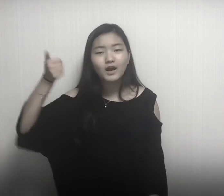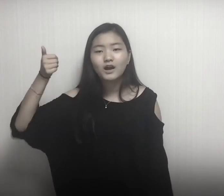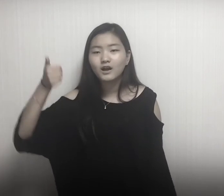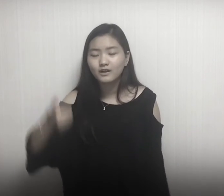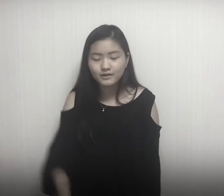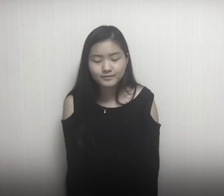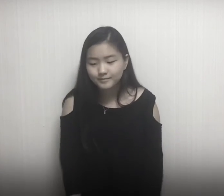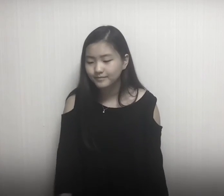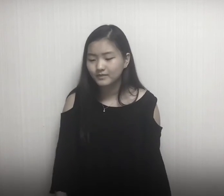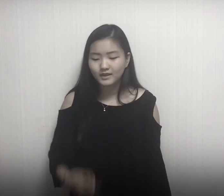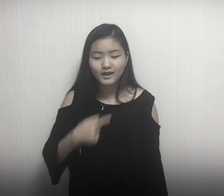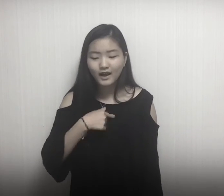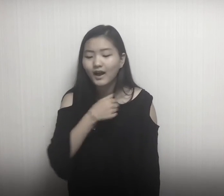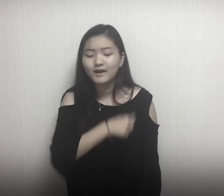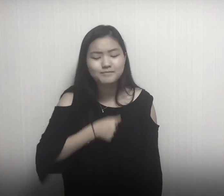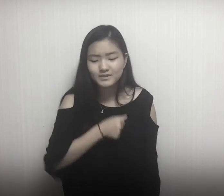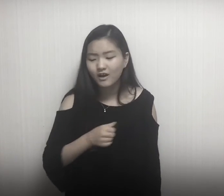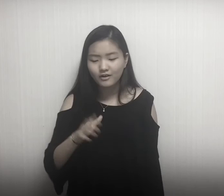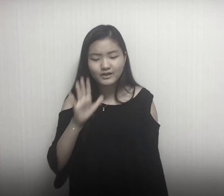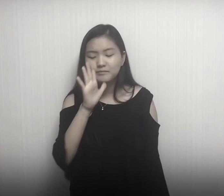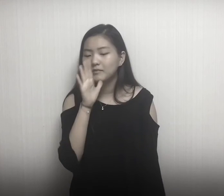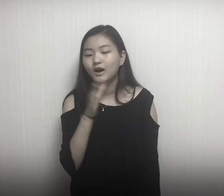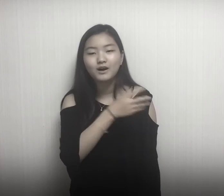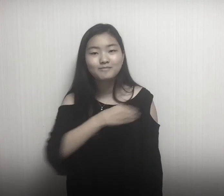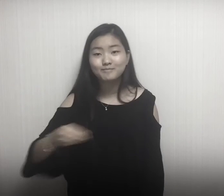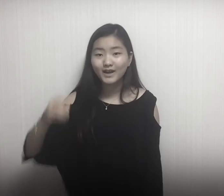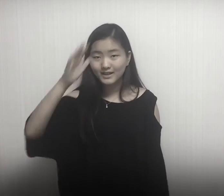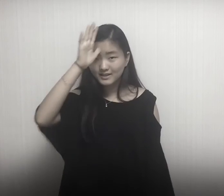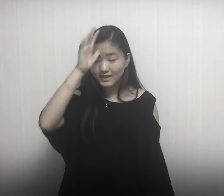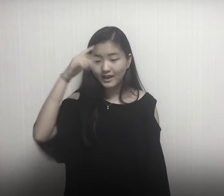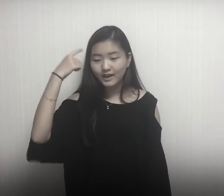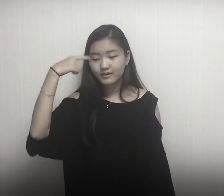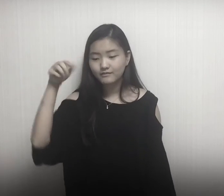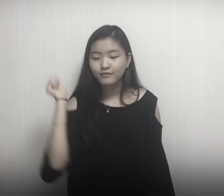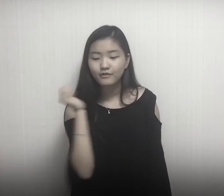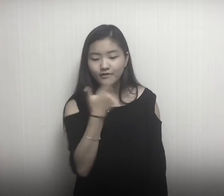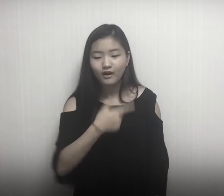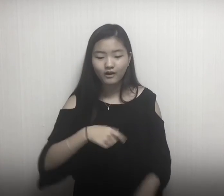I'm sorry mom and dad I'm